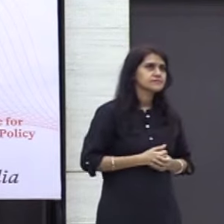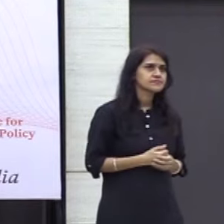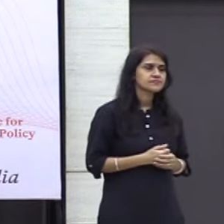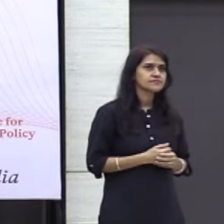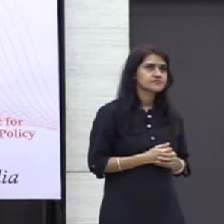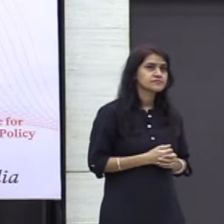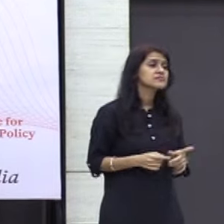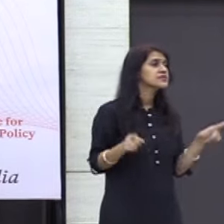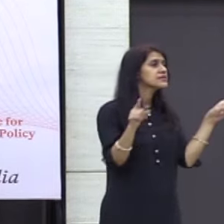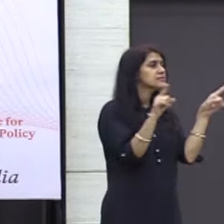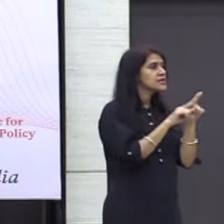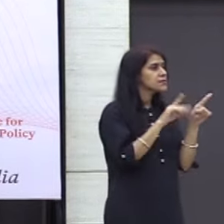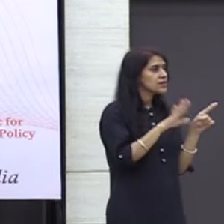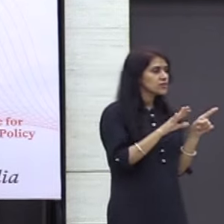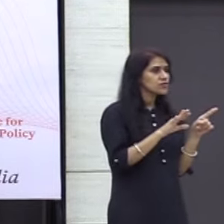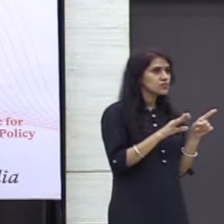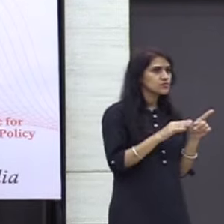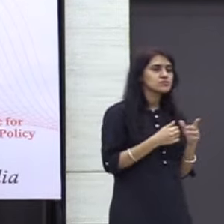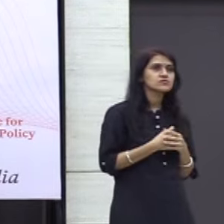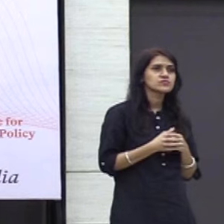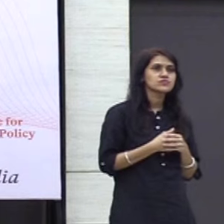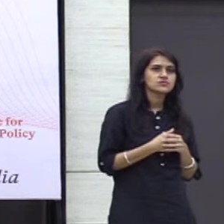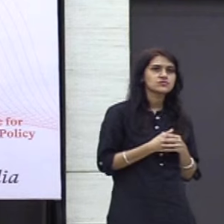The same thing is true of the UAPA.